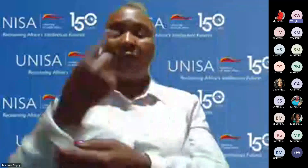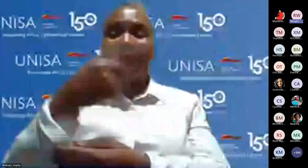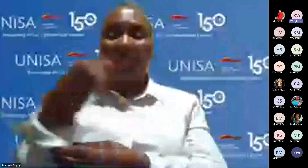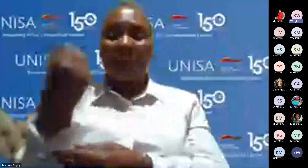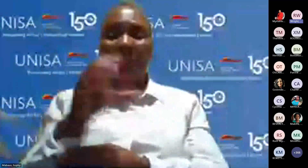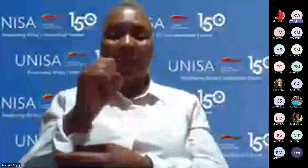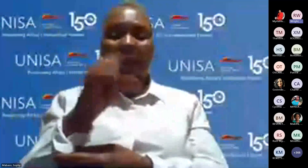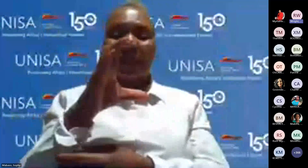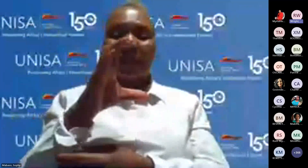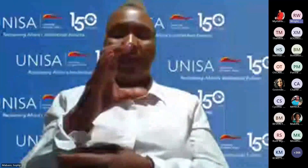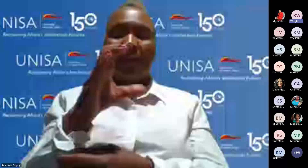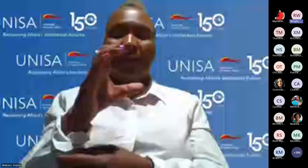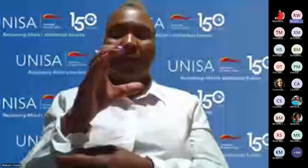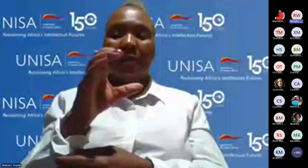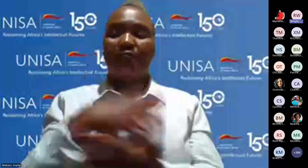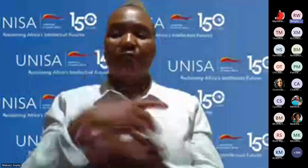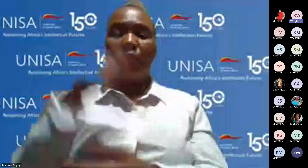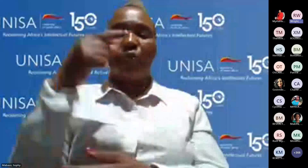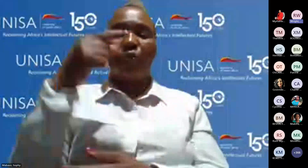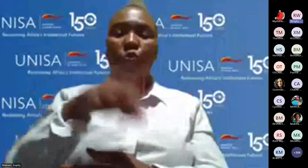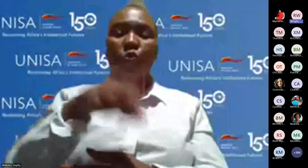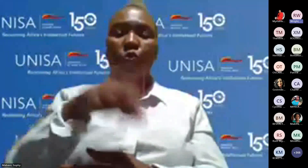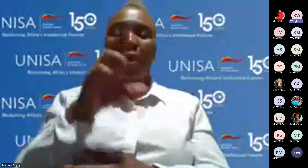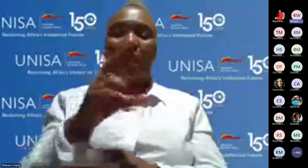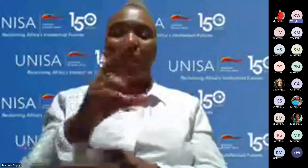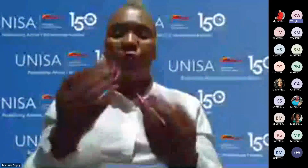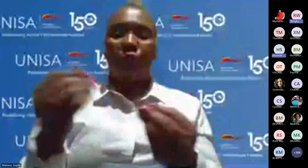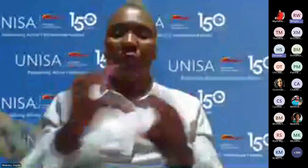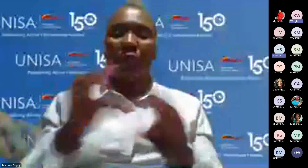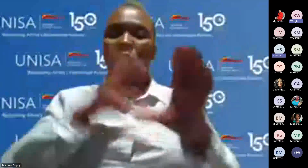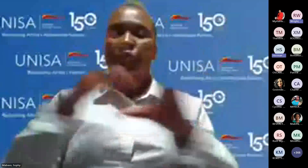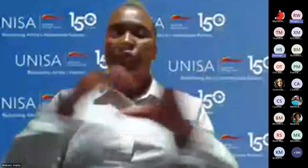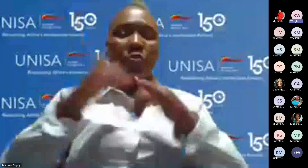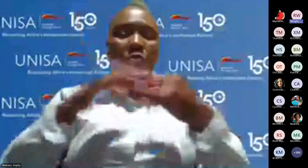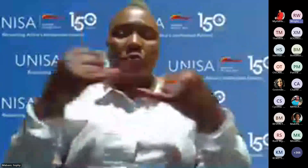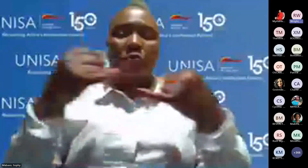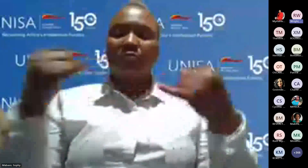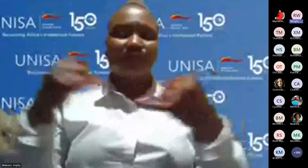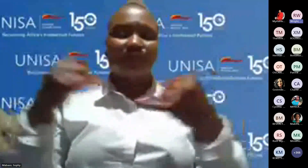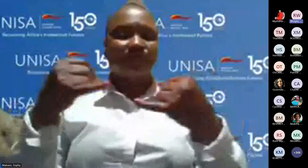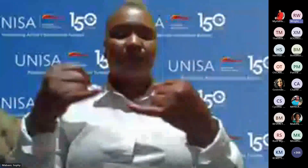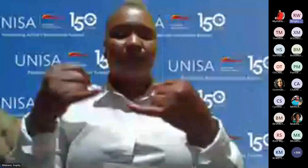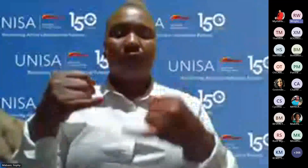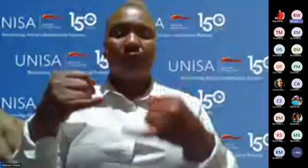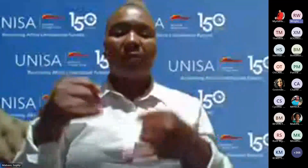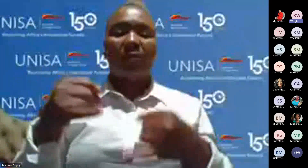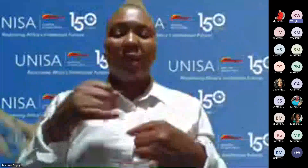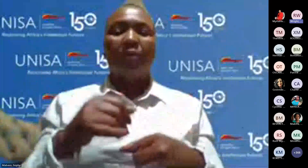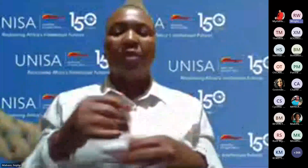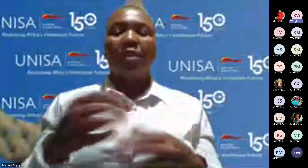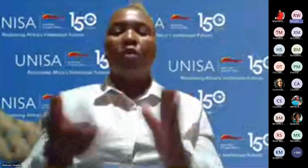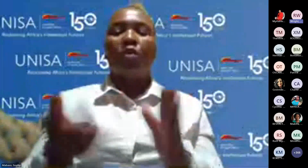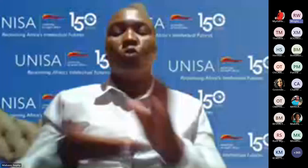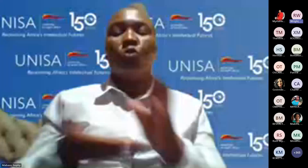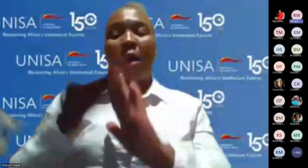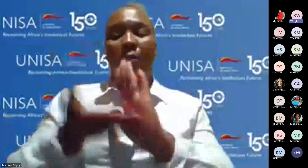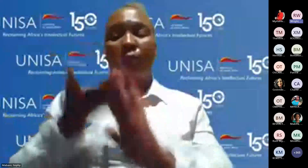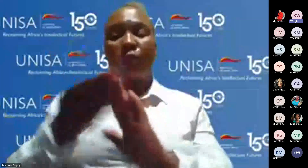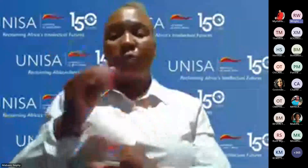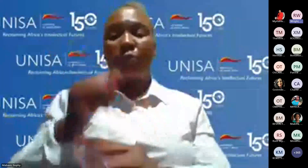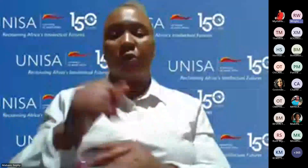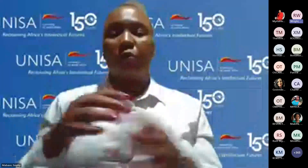starts, it doesn't communicate online at all until the time is up and you start the upload process, and then it